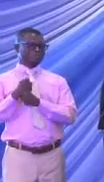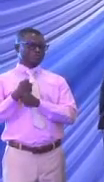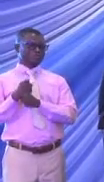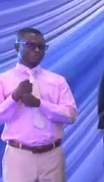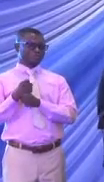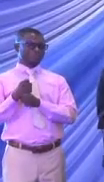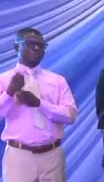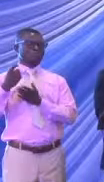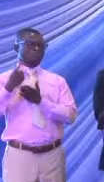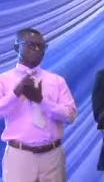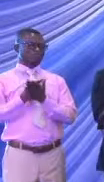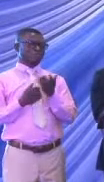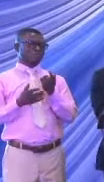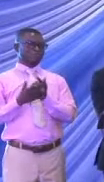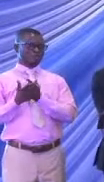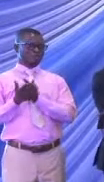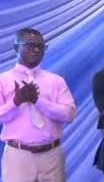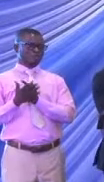debate.